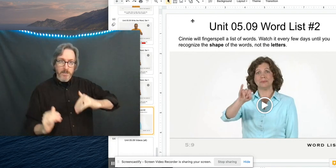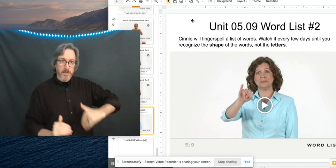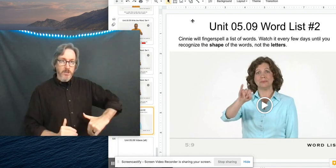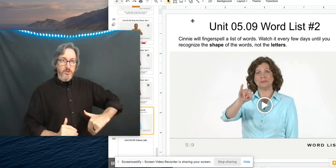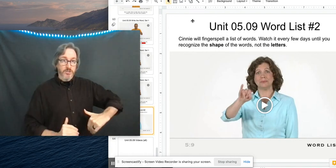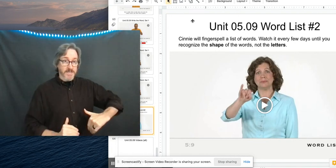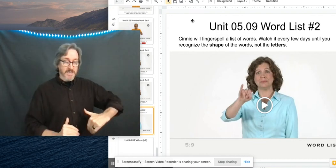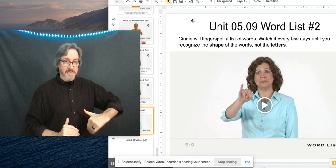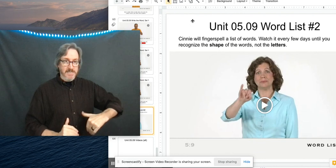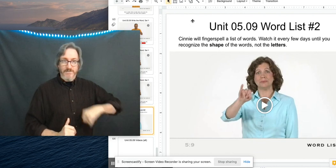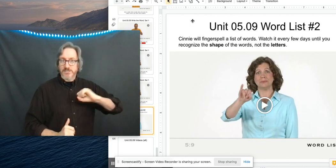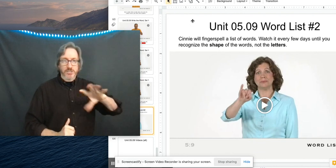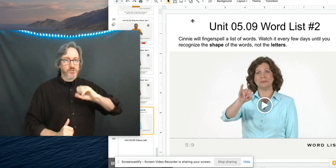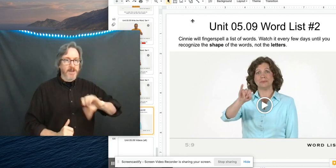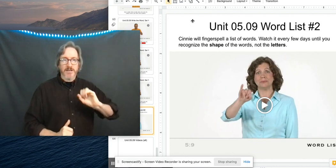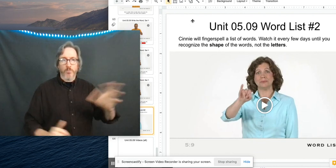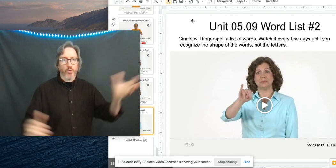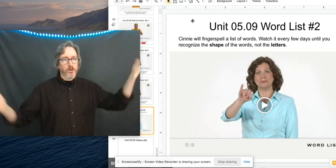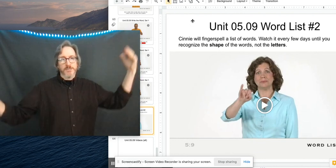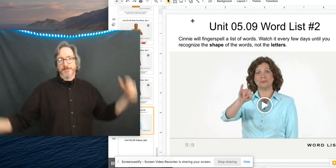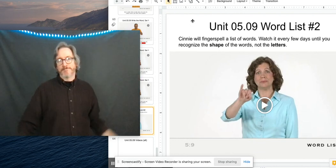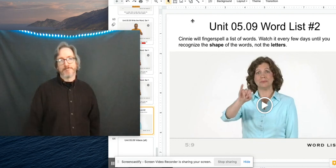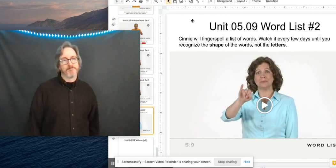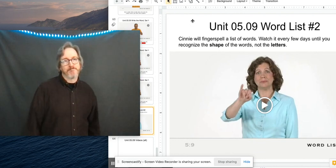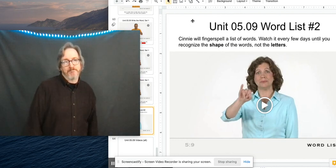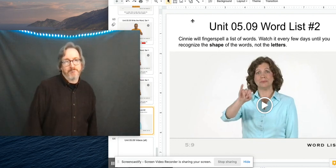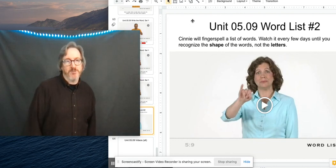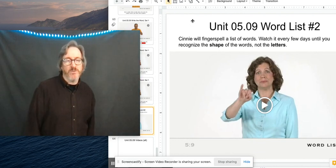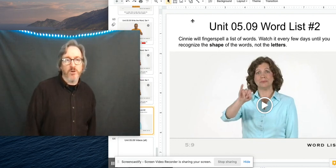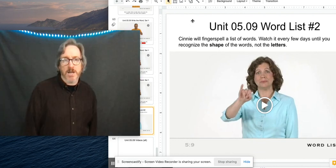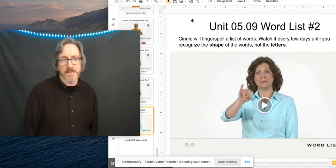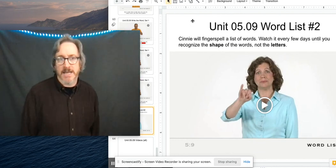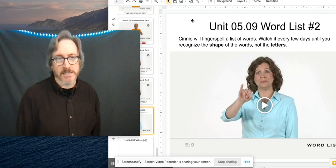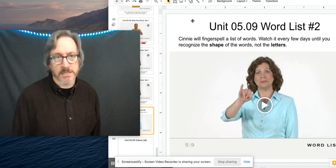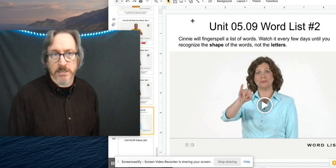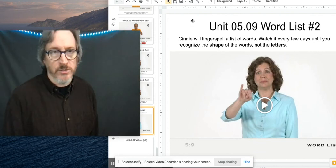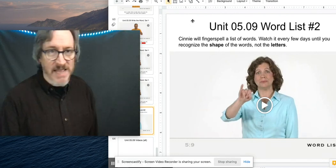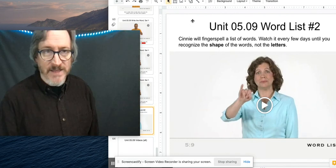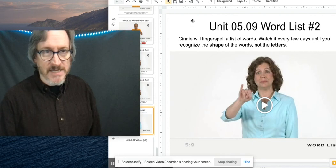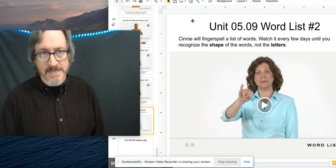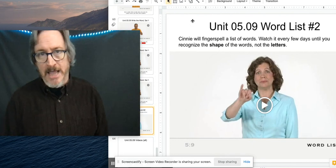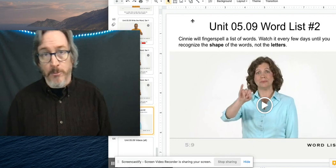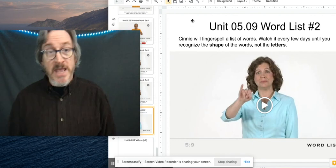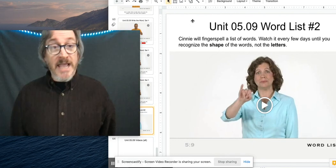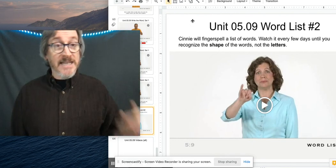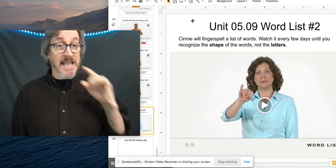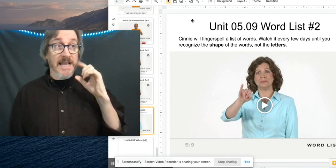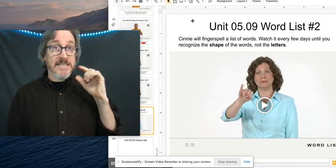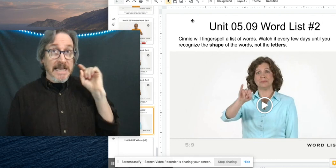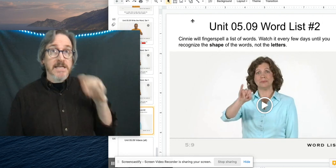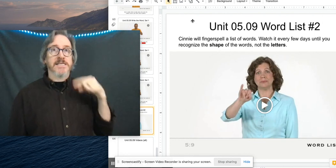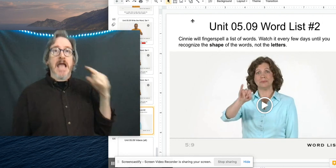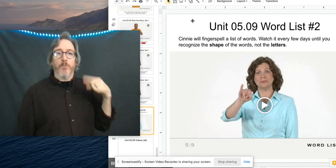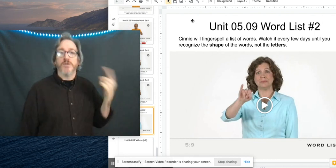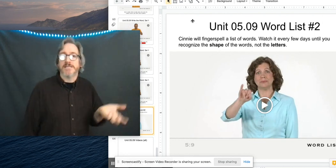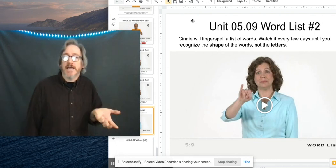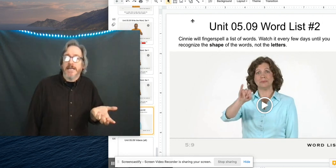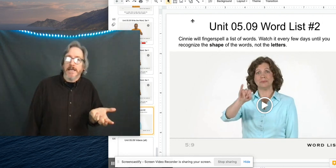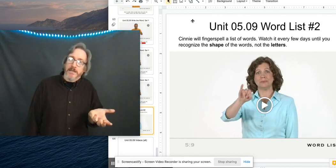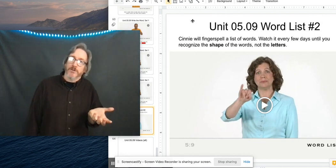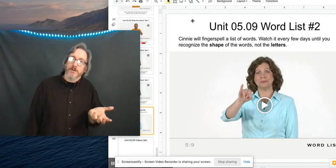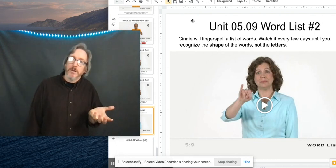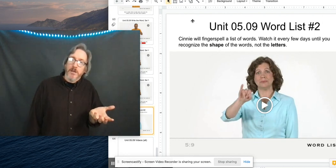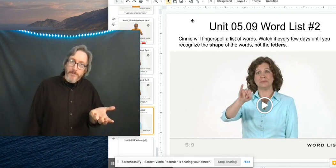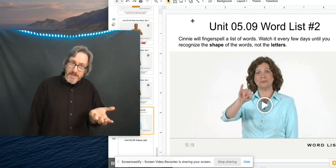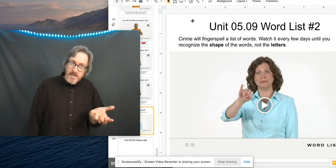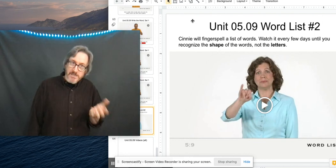theme to the list. If it's just random words, you have no context clues, and that doesn't help. It doesn't help with studying